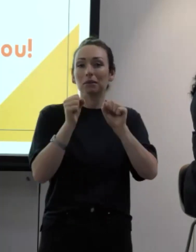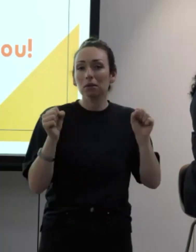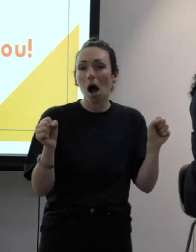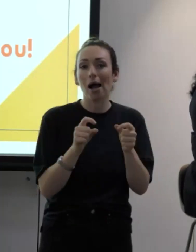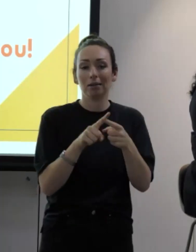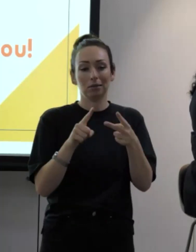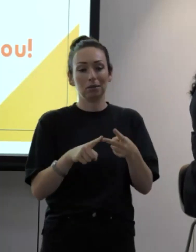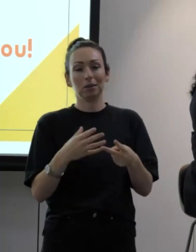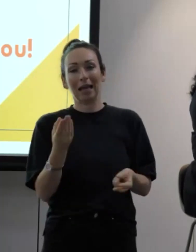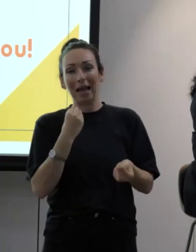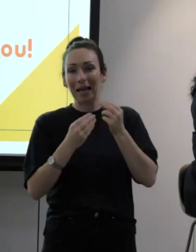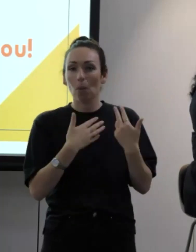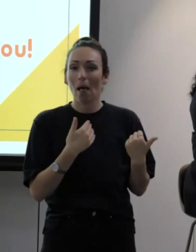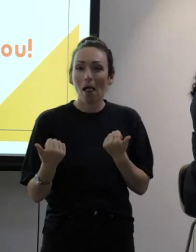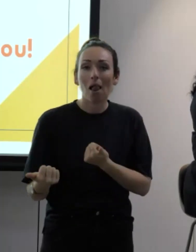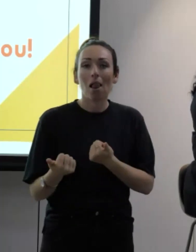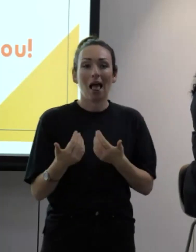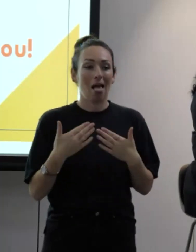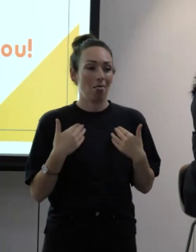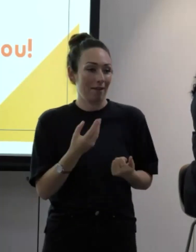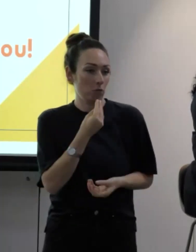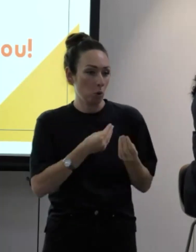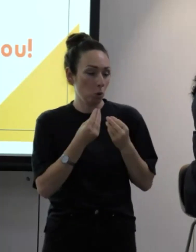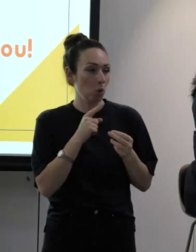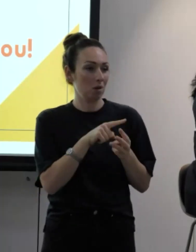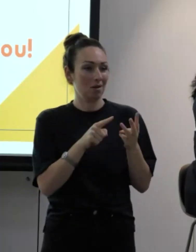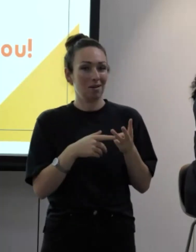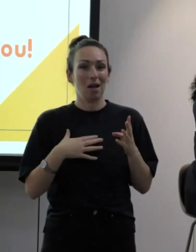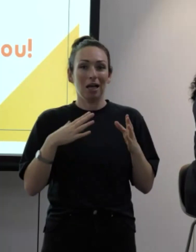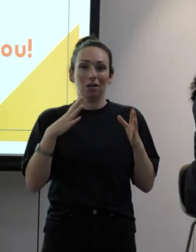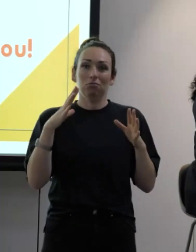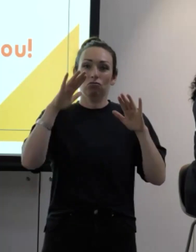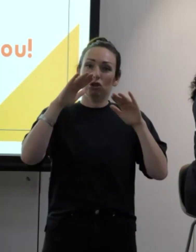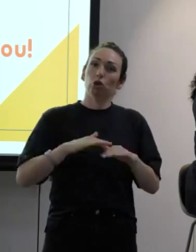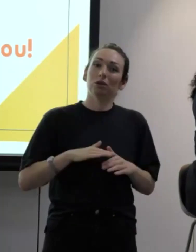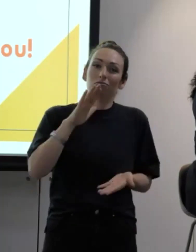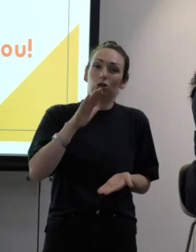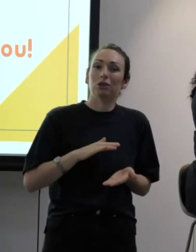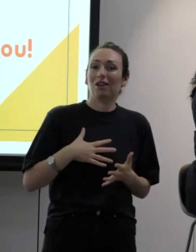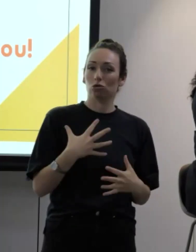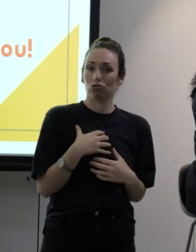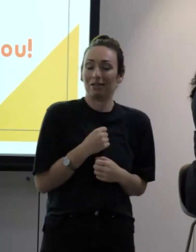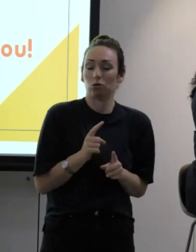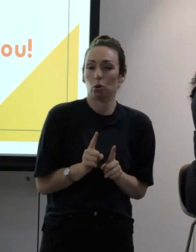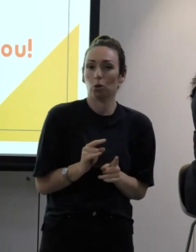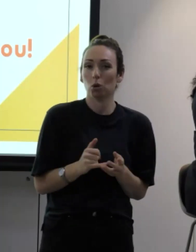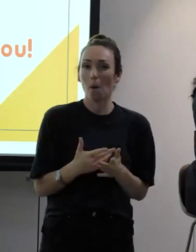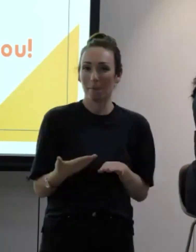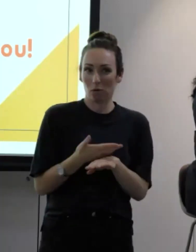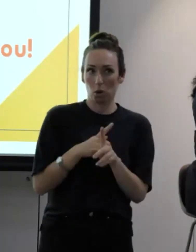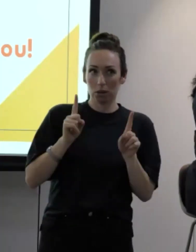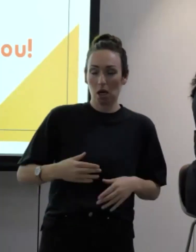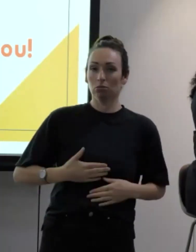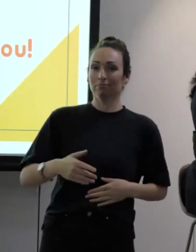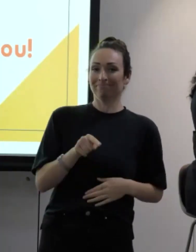well, low stress, trying to deal with the things that you can deal with before you think about having kids. But again, a lot of